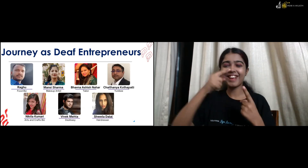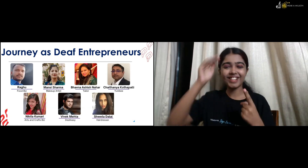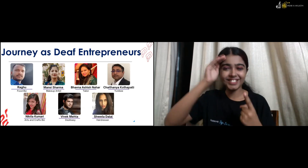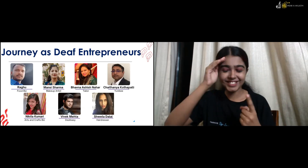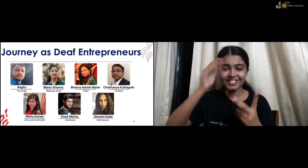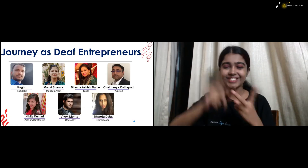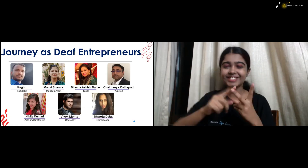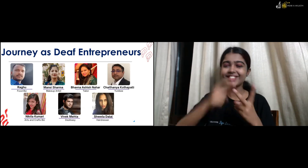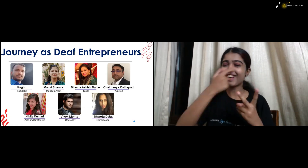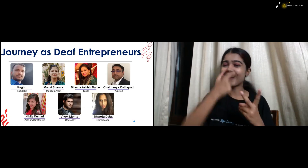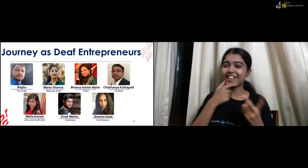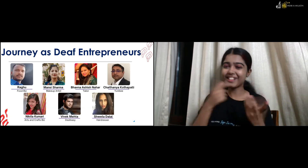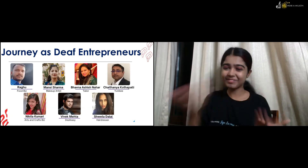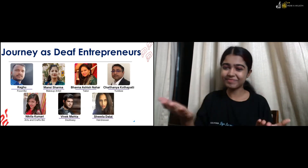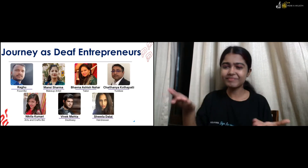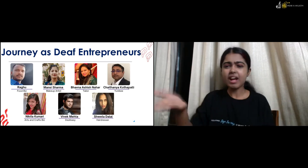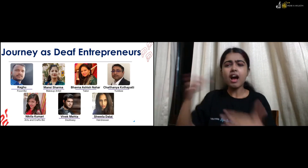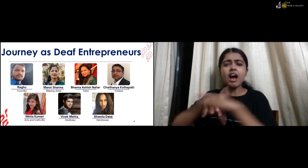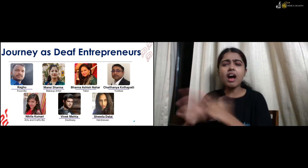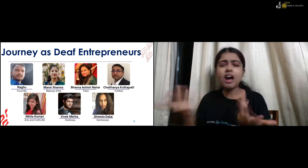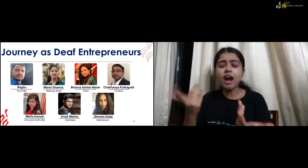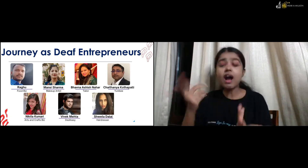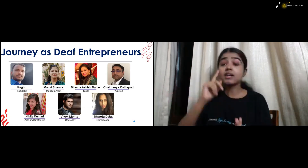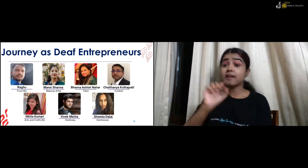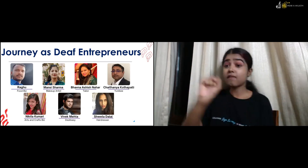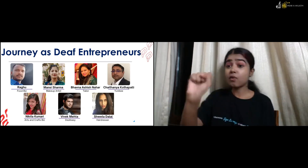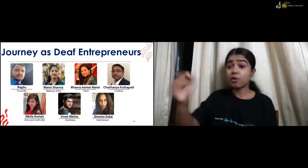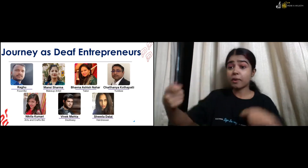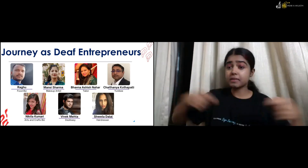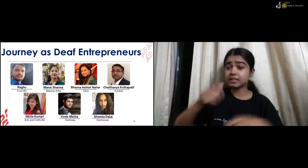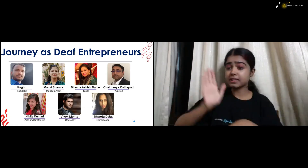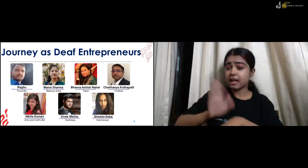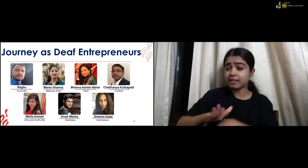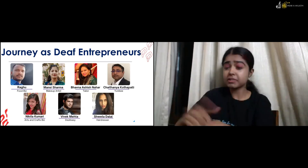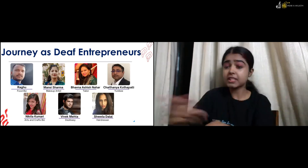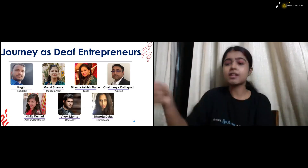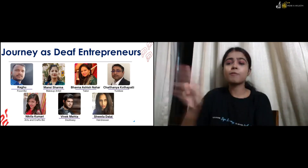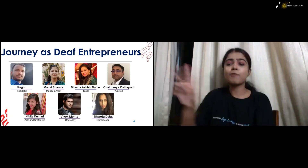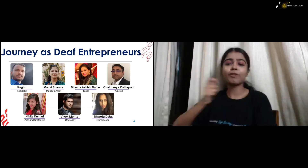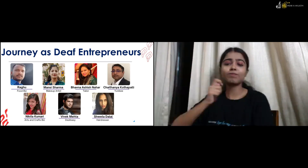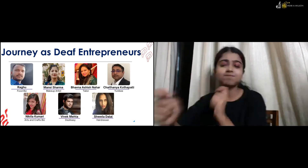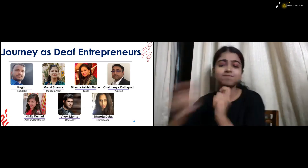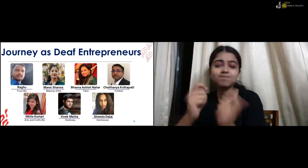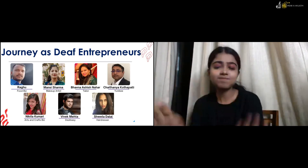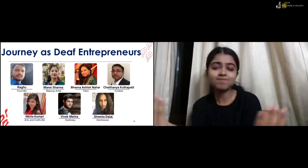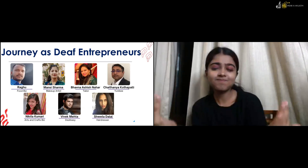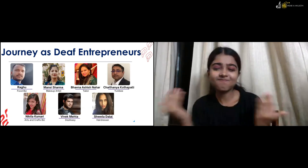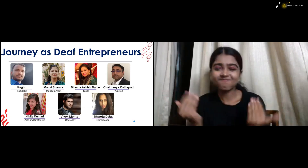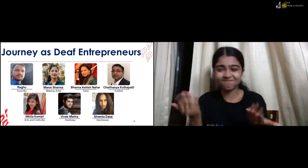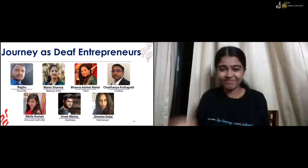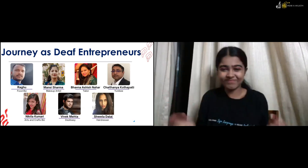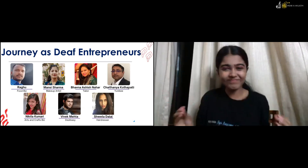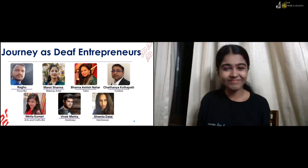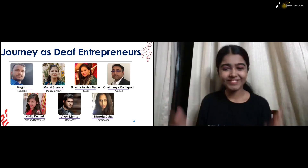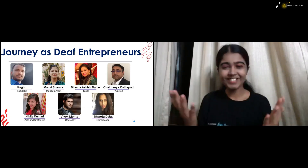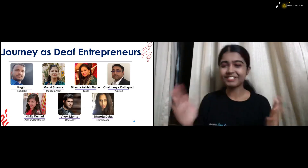have Ashish and Dr. Alim. They will be moderating a session on deaf